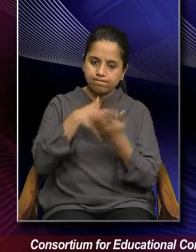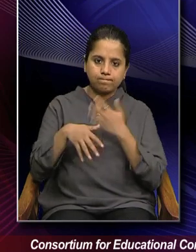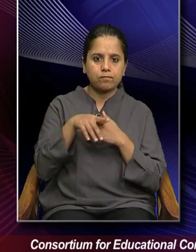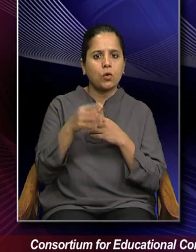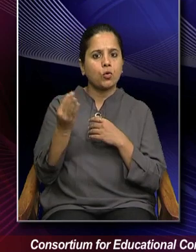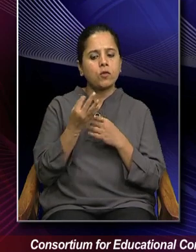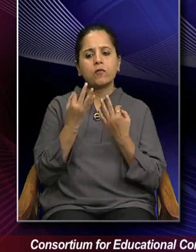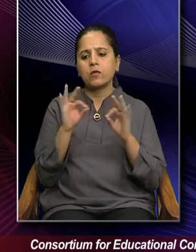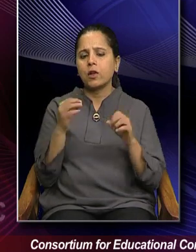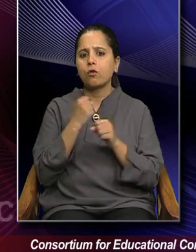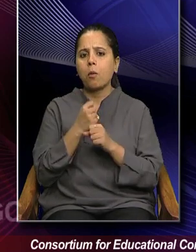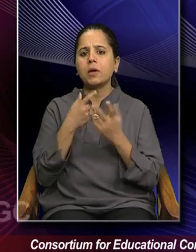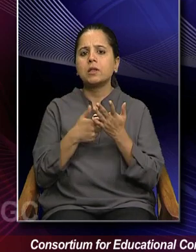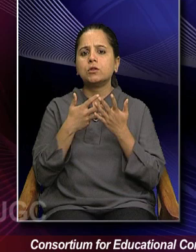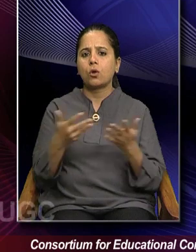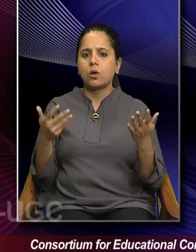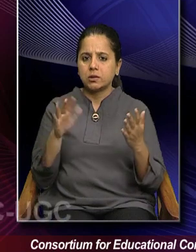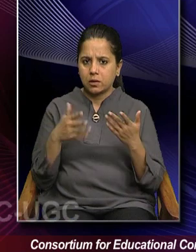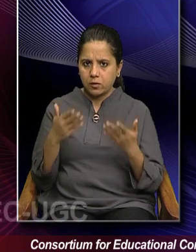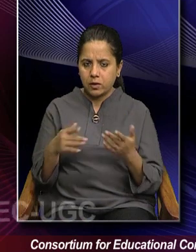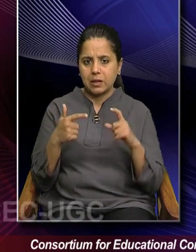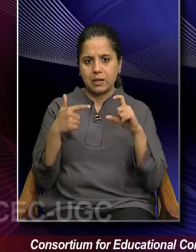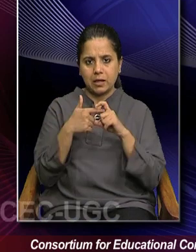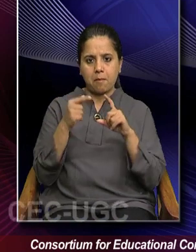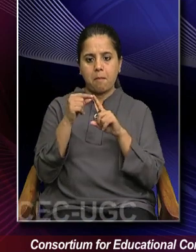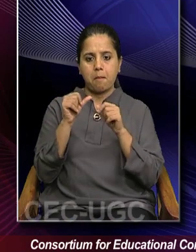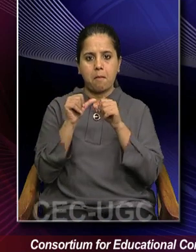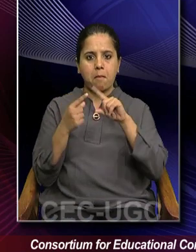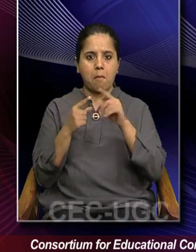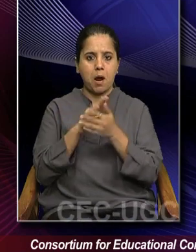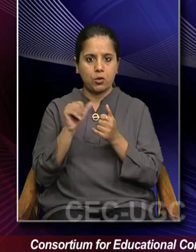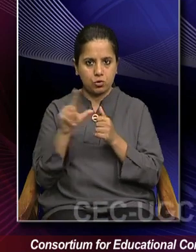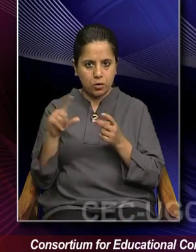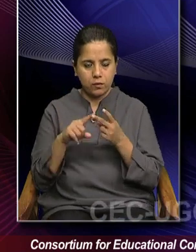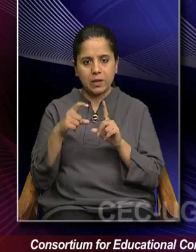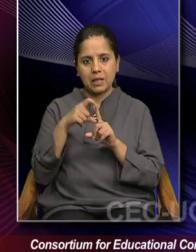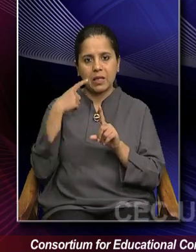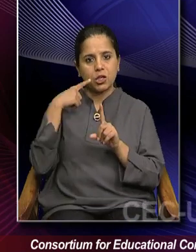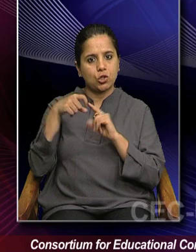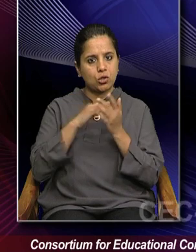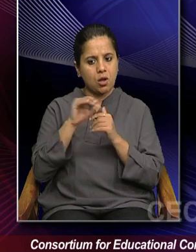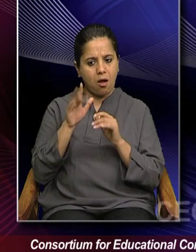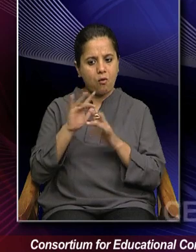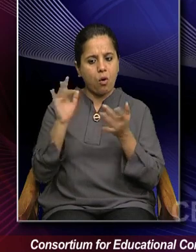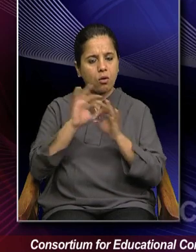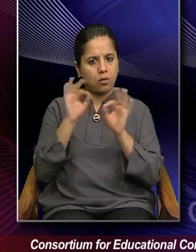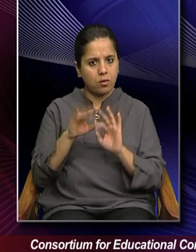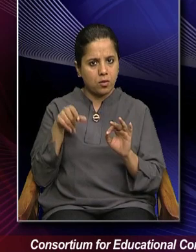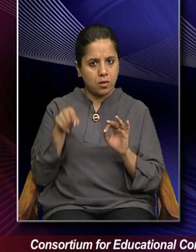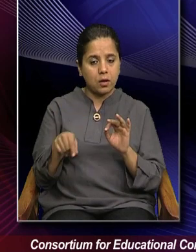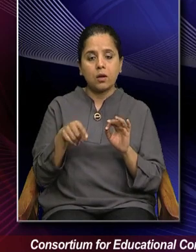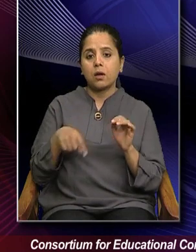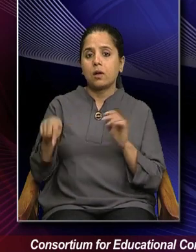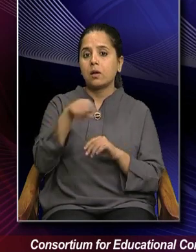free government resources like e-Pathshala and Diksha. Assign